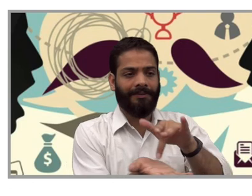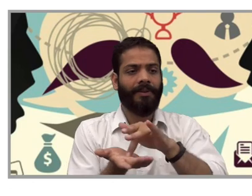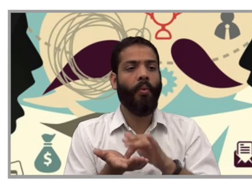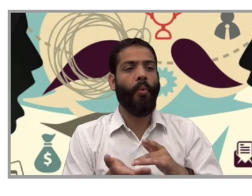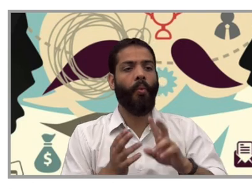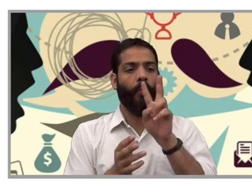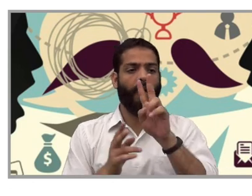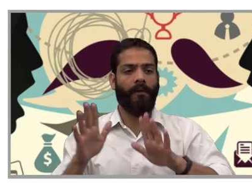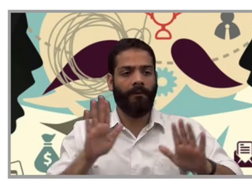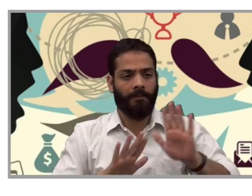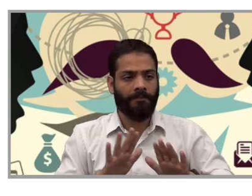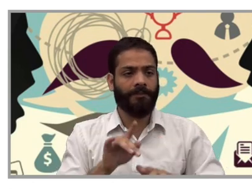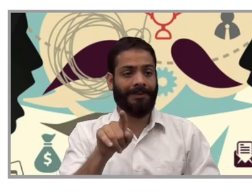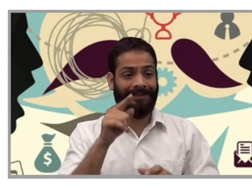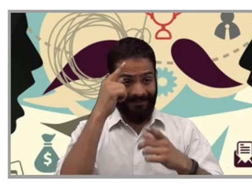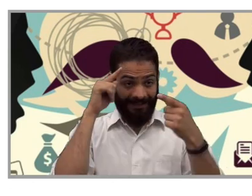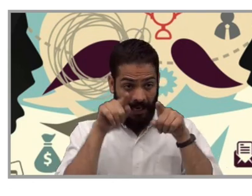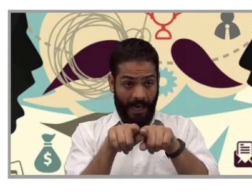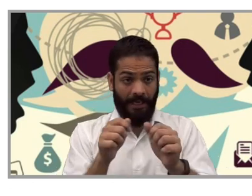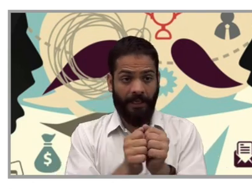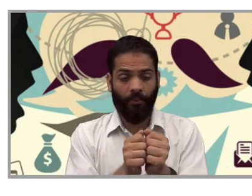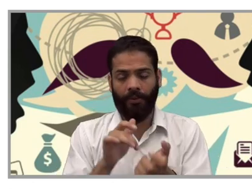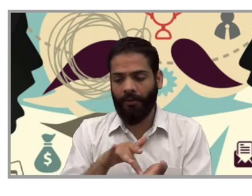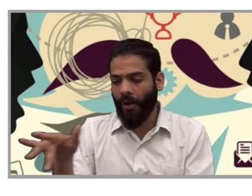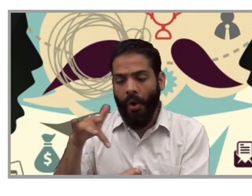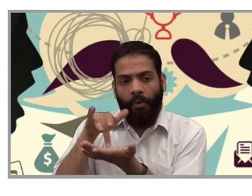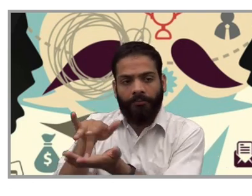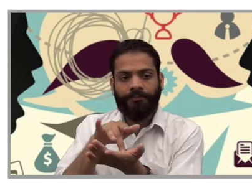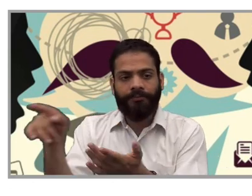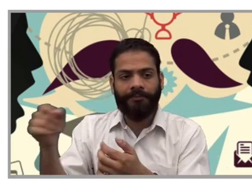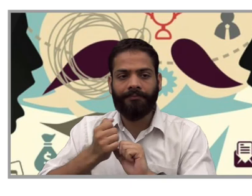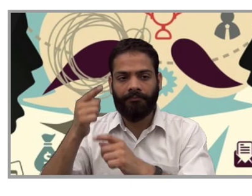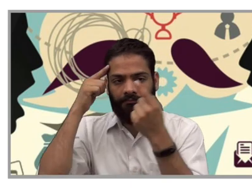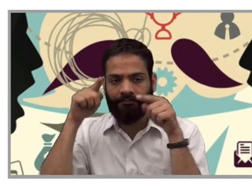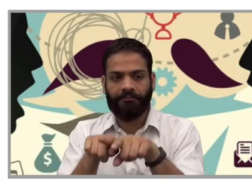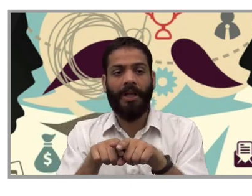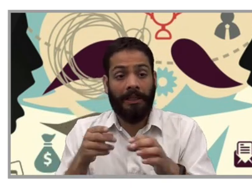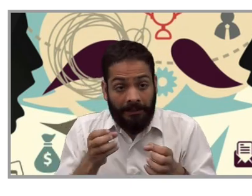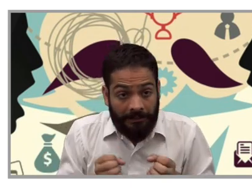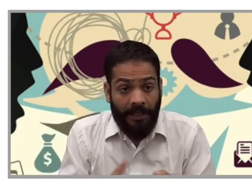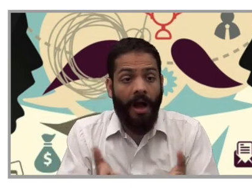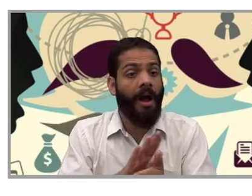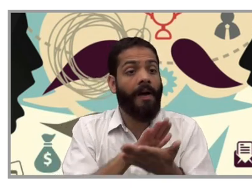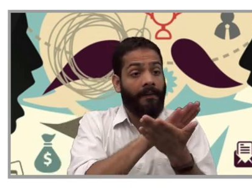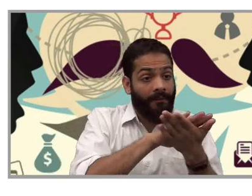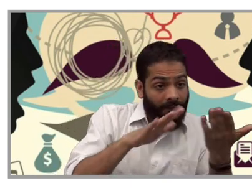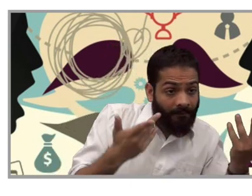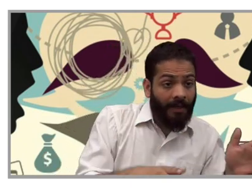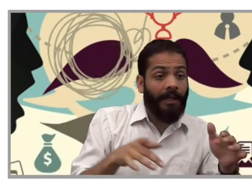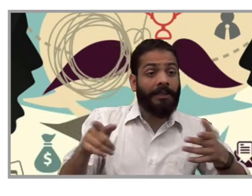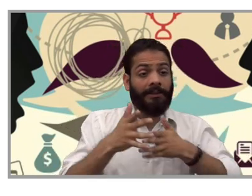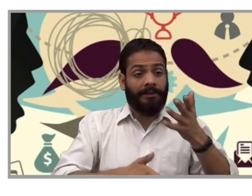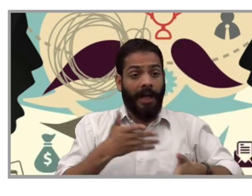The third is spatial verbs. These verbs agree with the spatial reference i.e. locations.